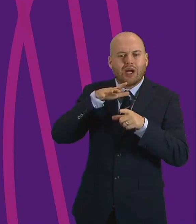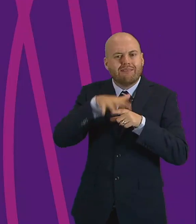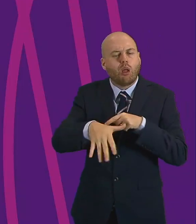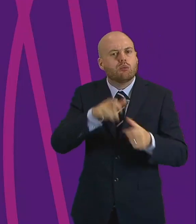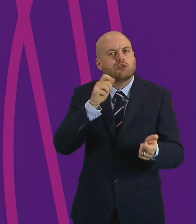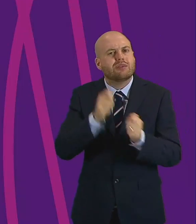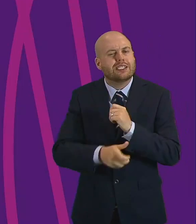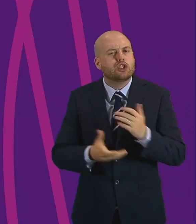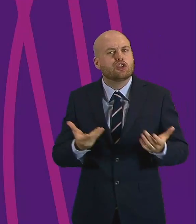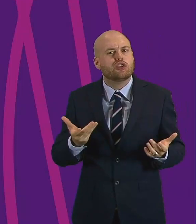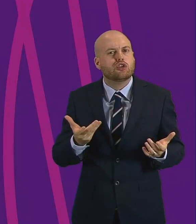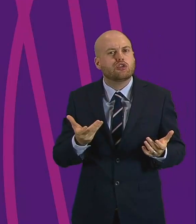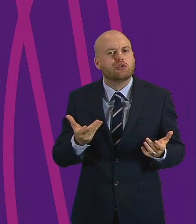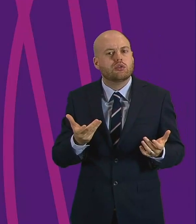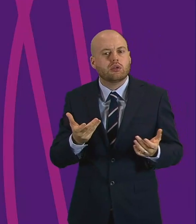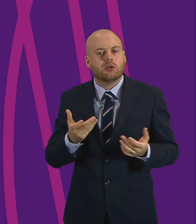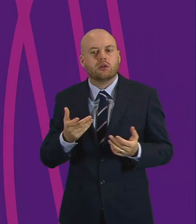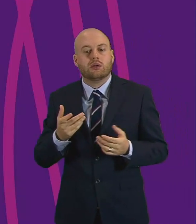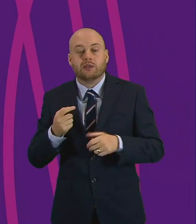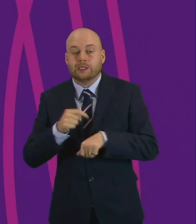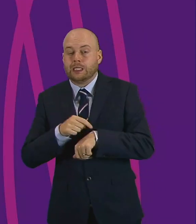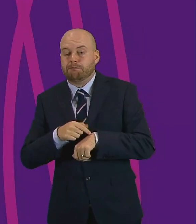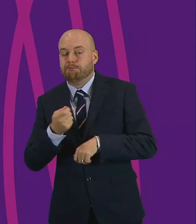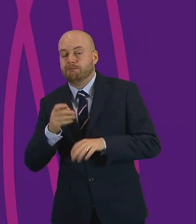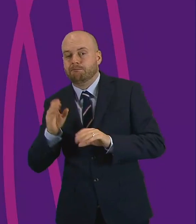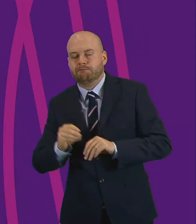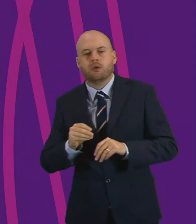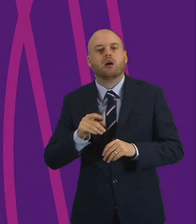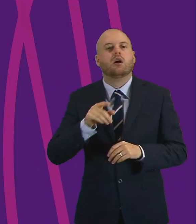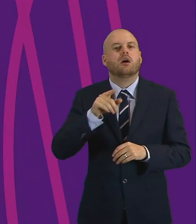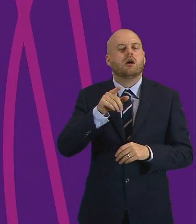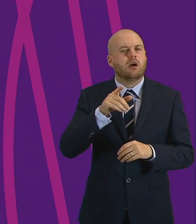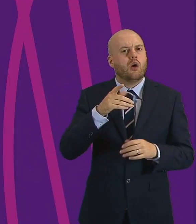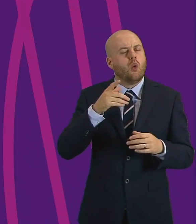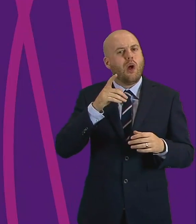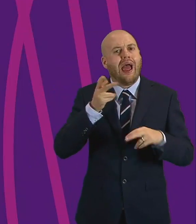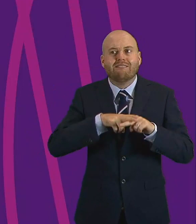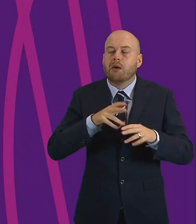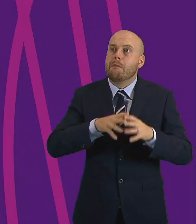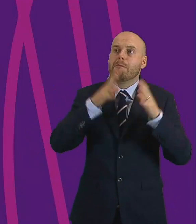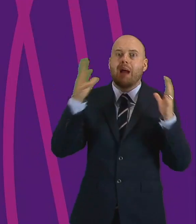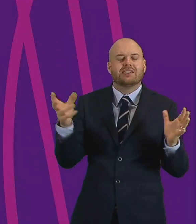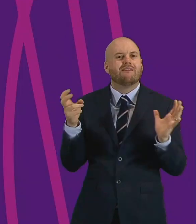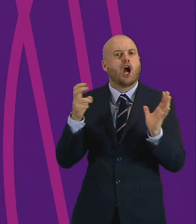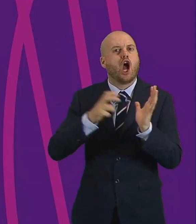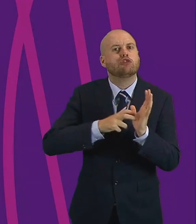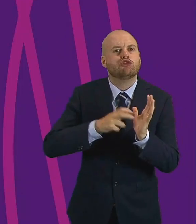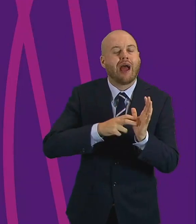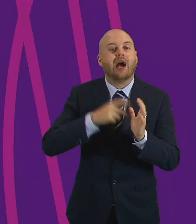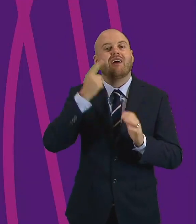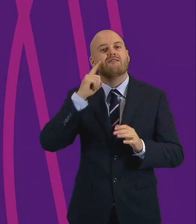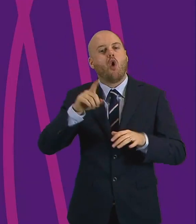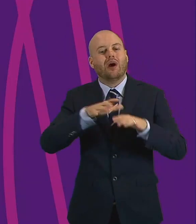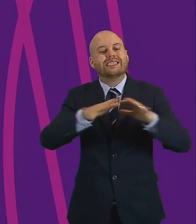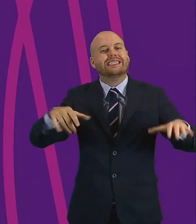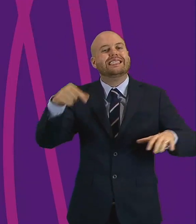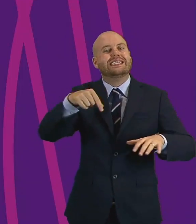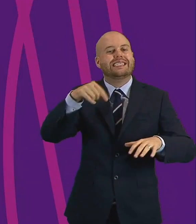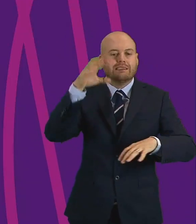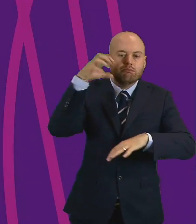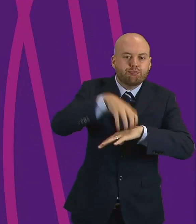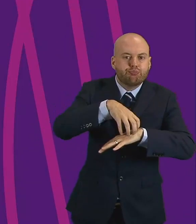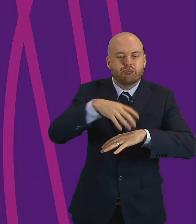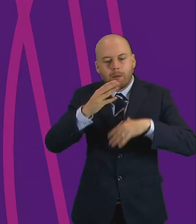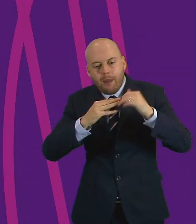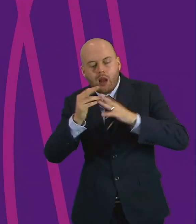get massive offshore wind contracts, will they be built in Scotland? Will the Scottish Government use its influence so that our local